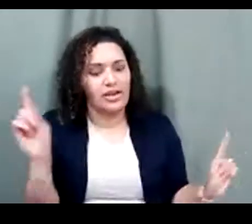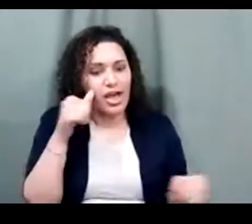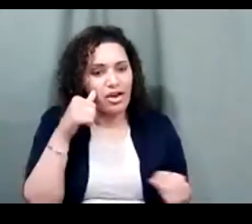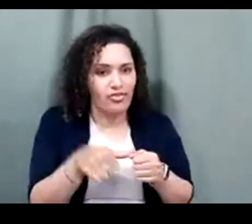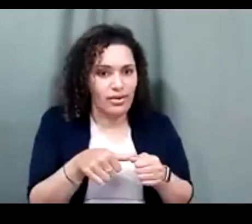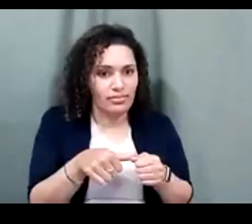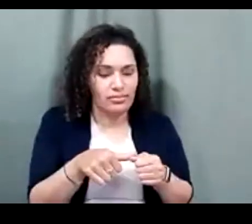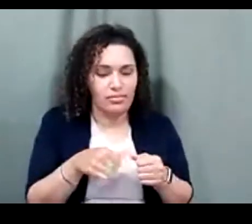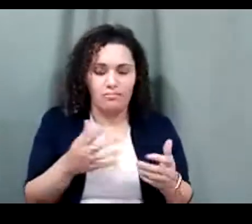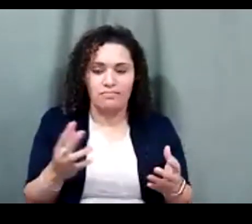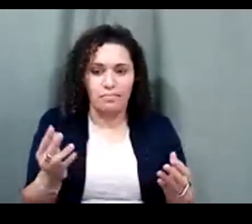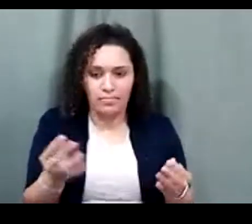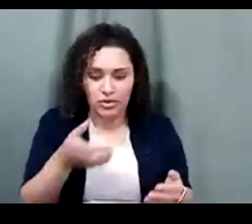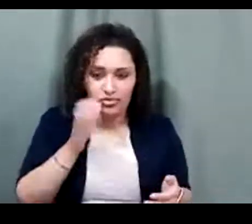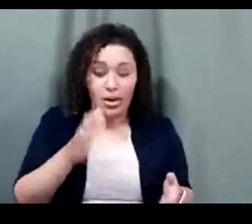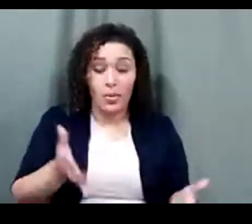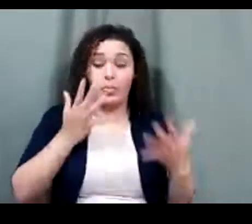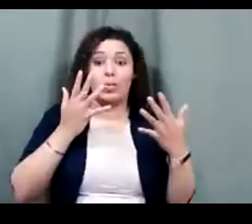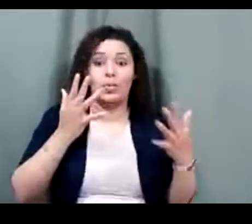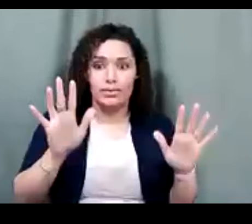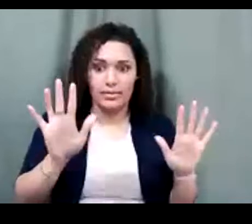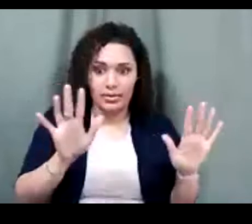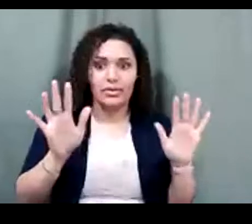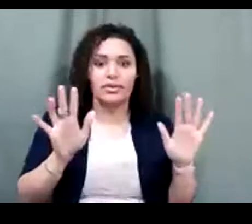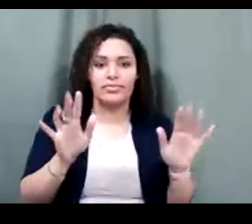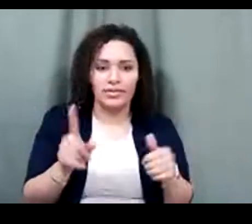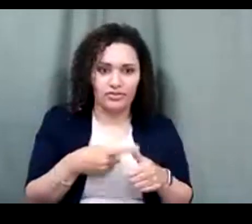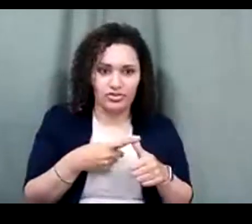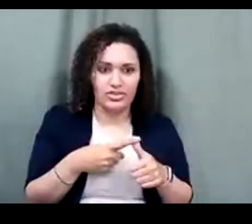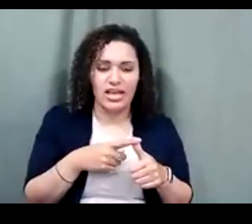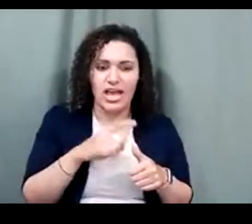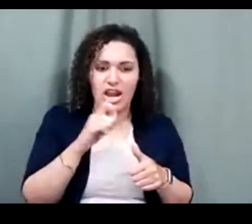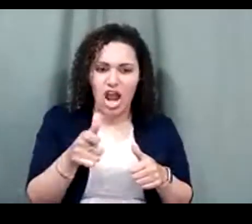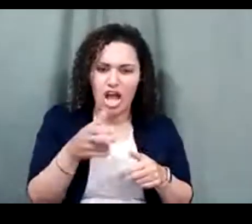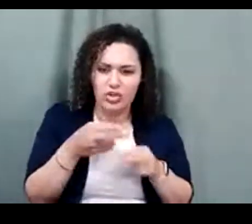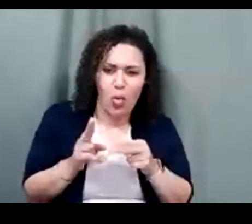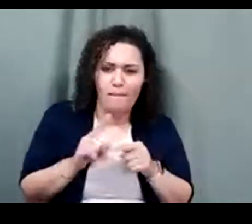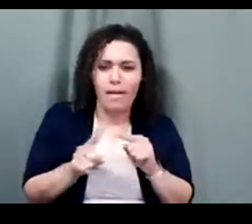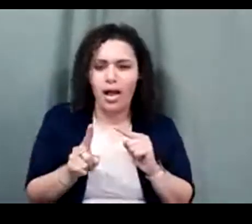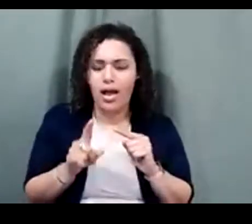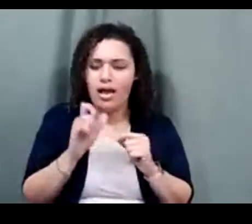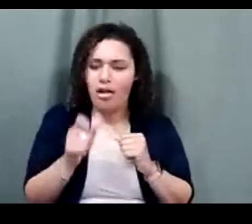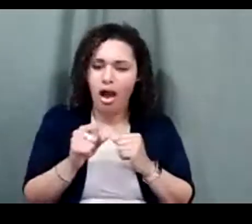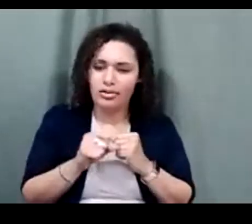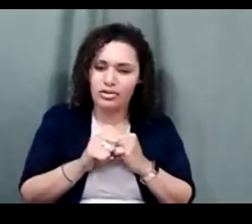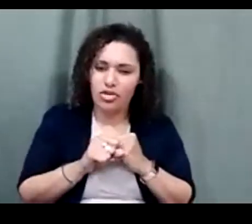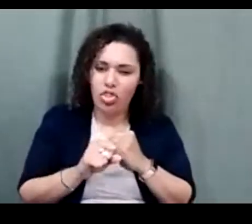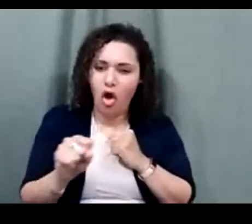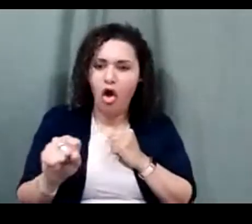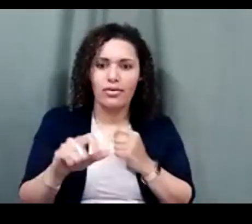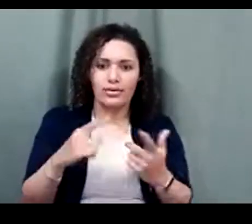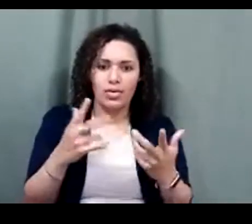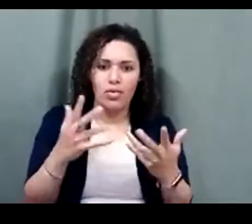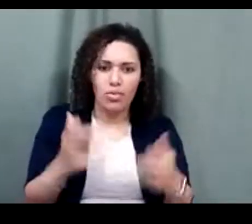very upfront and a little bit not short, but not as long as we like to have a